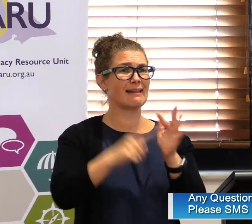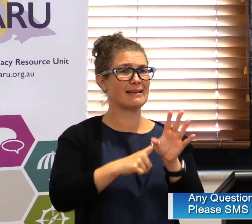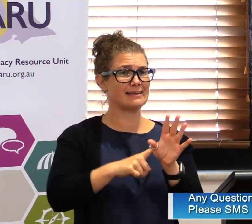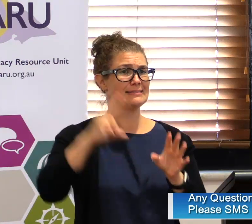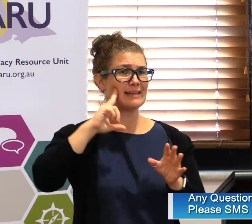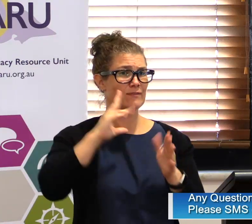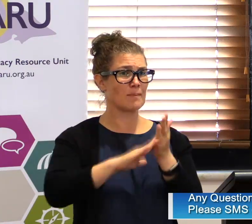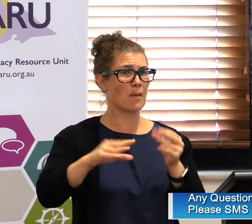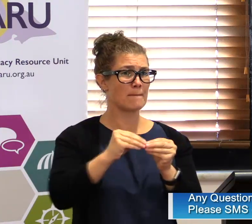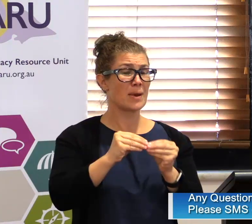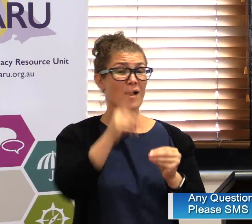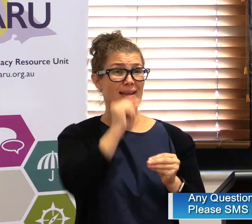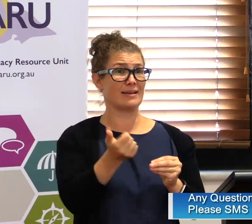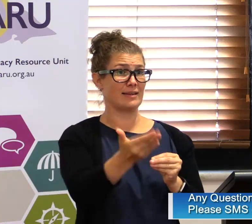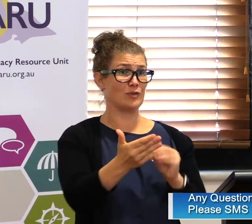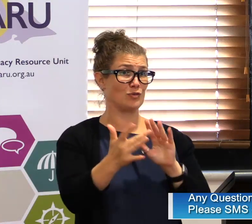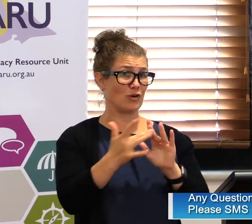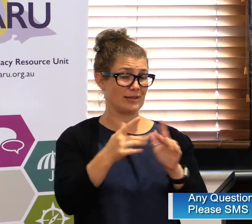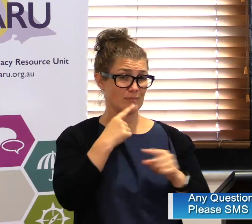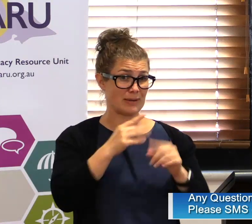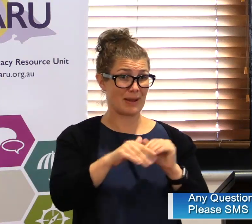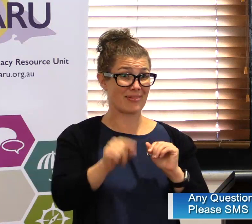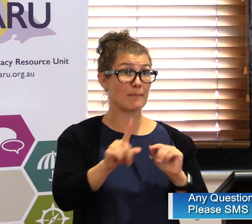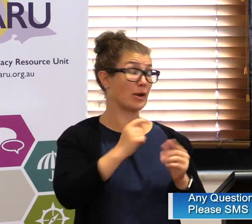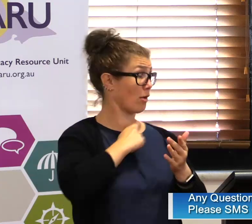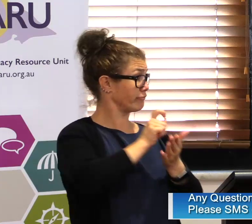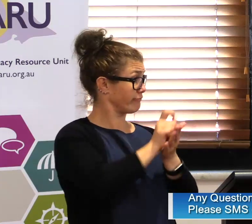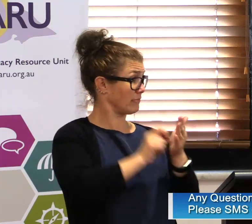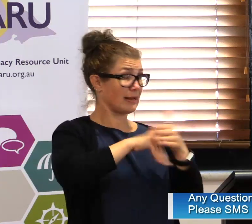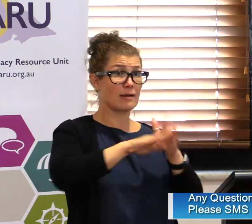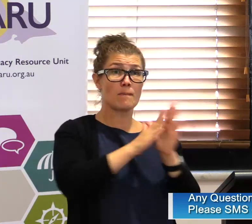these people as well. But I actually wrote about it in the book